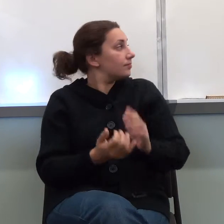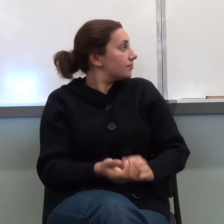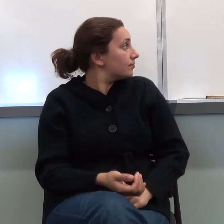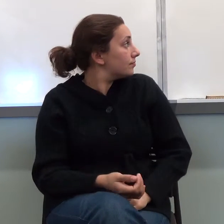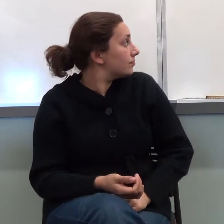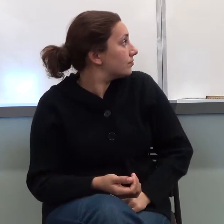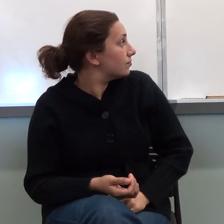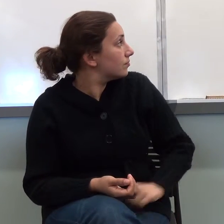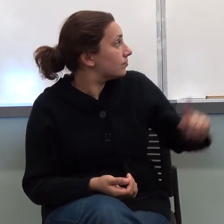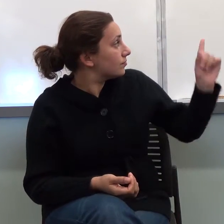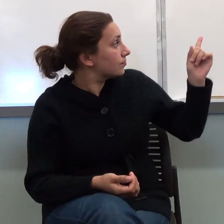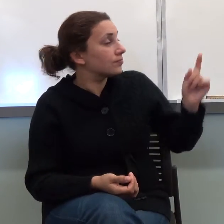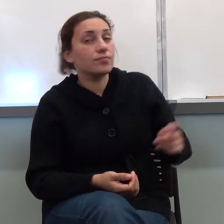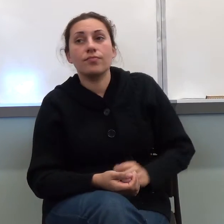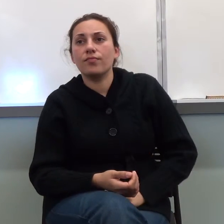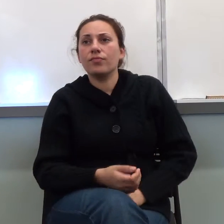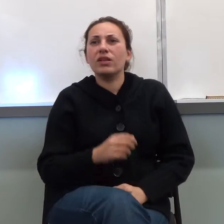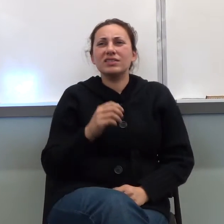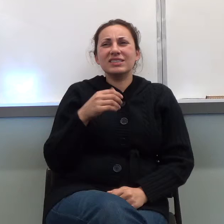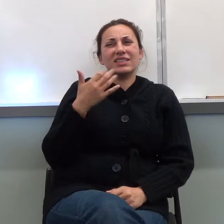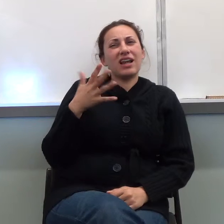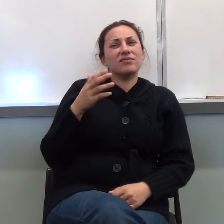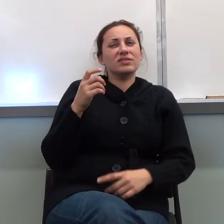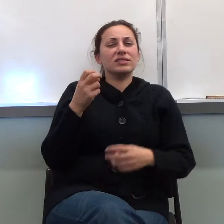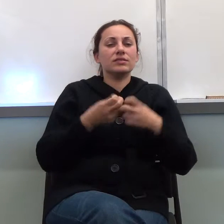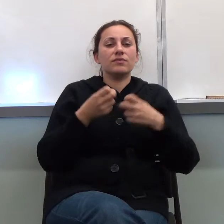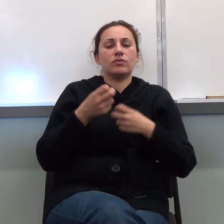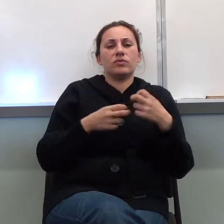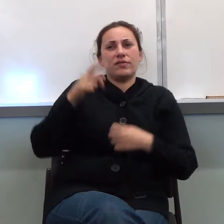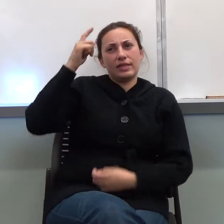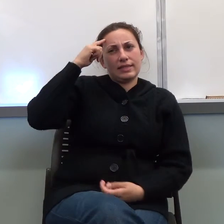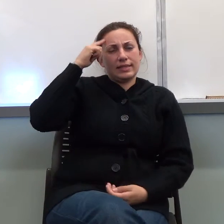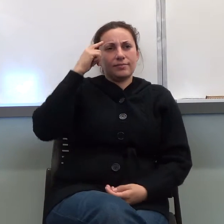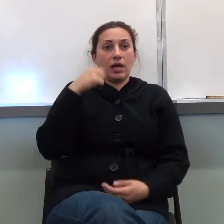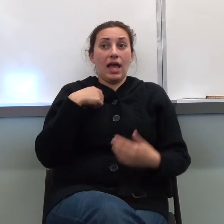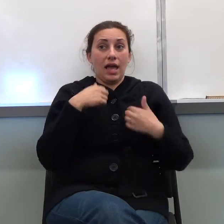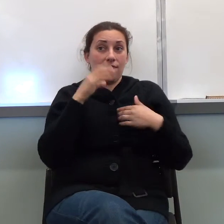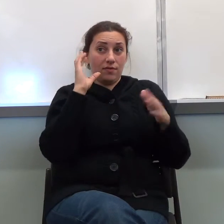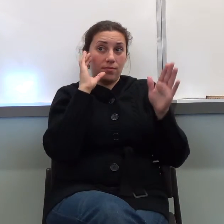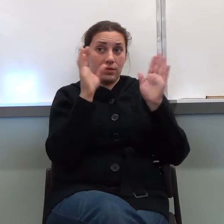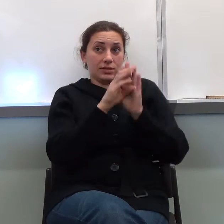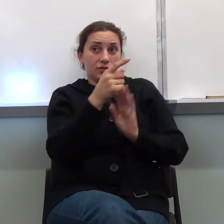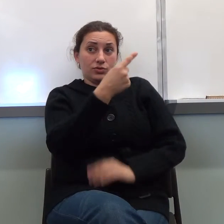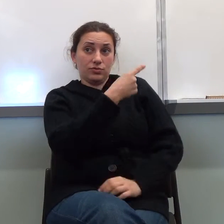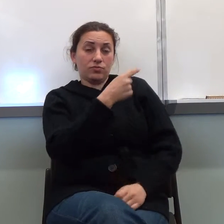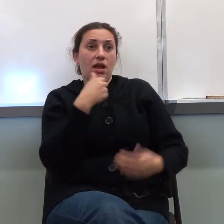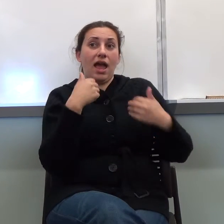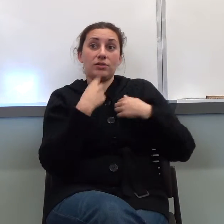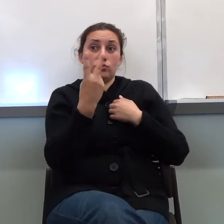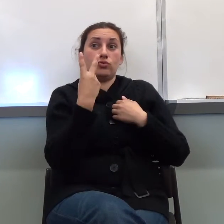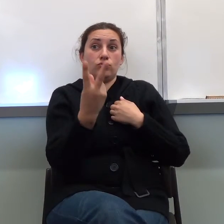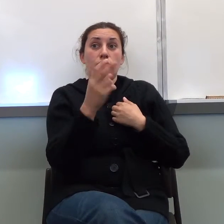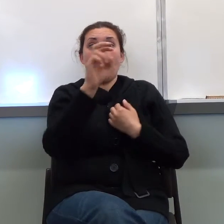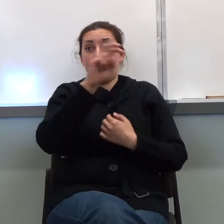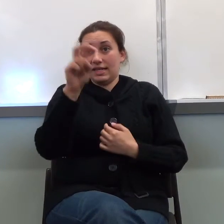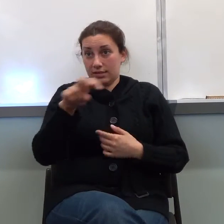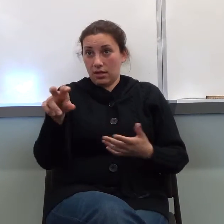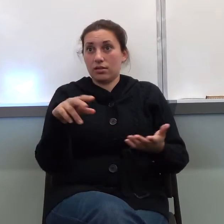this is a little tricky because you have to say to yourself, all right, I've got a drawing, and the drawing consists of two pizzas, but